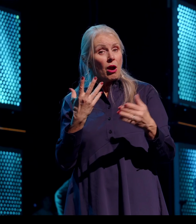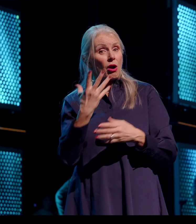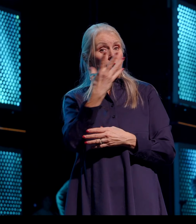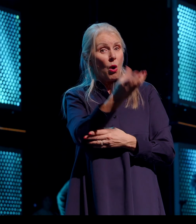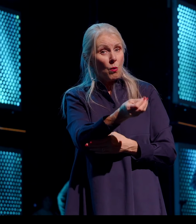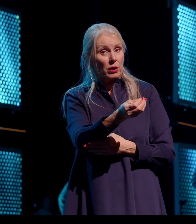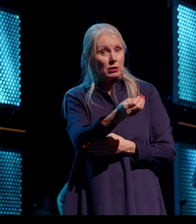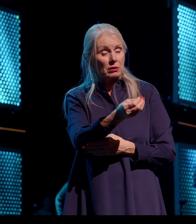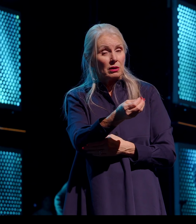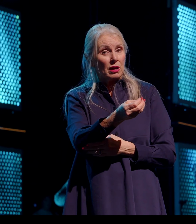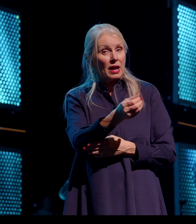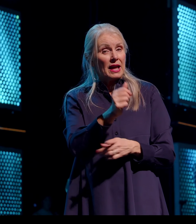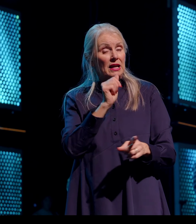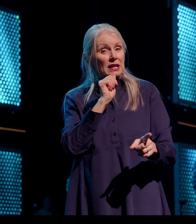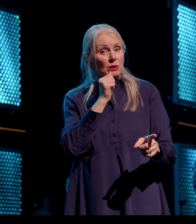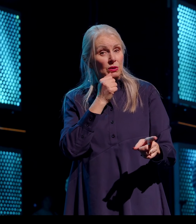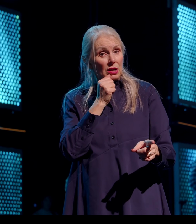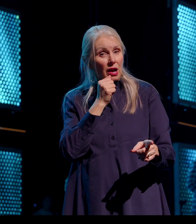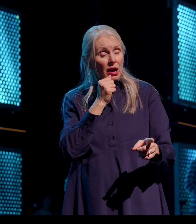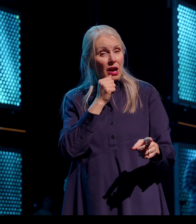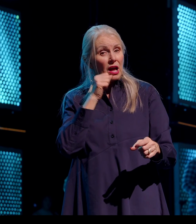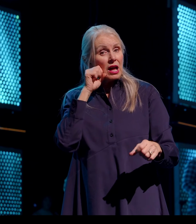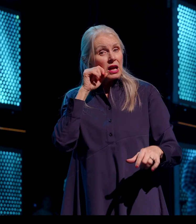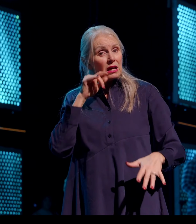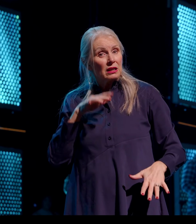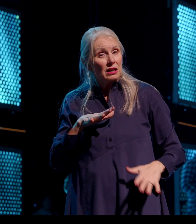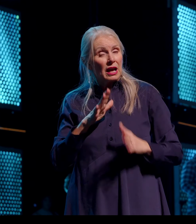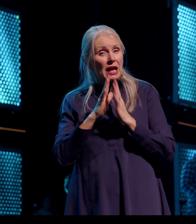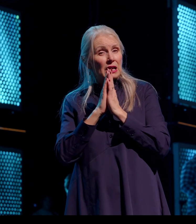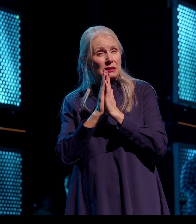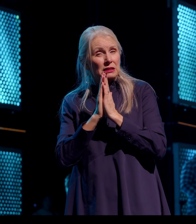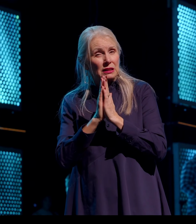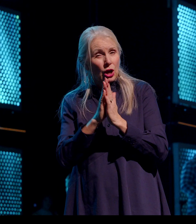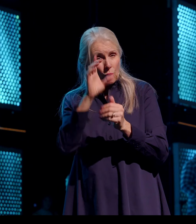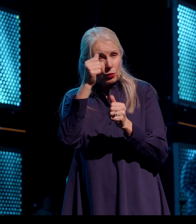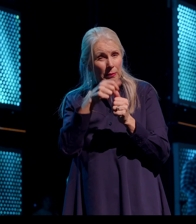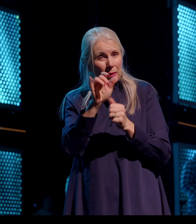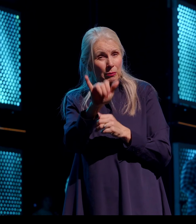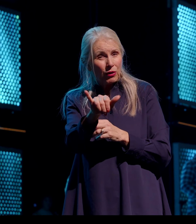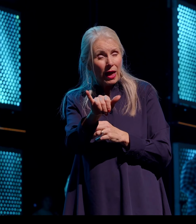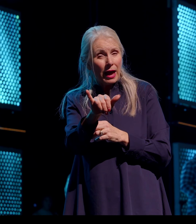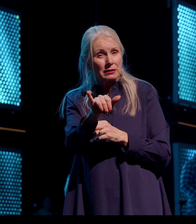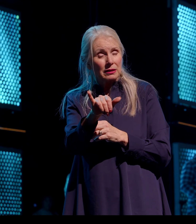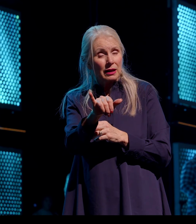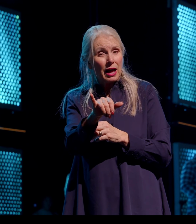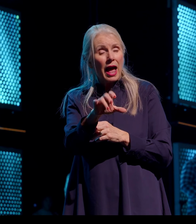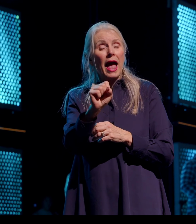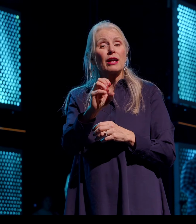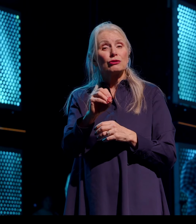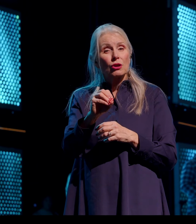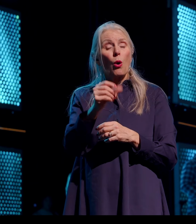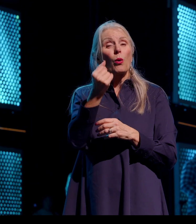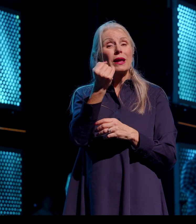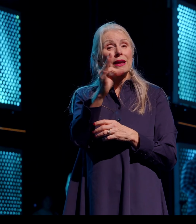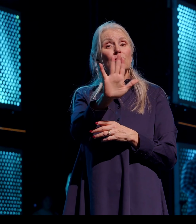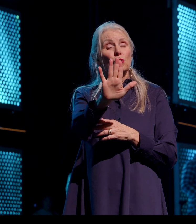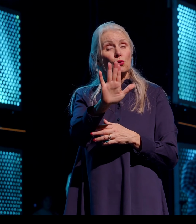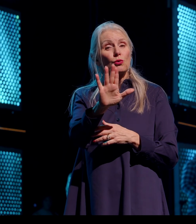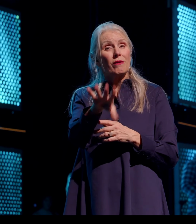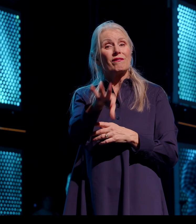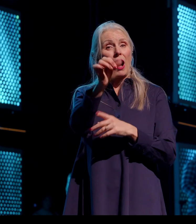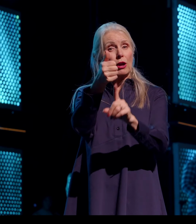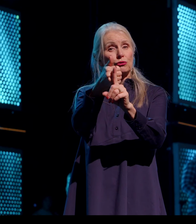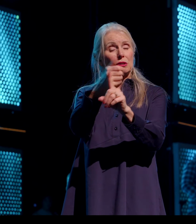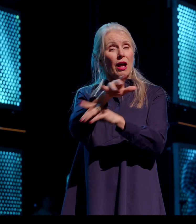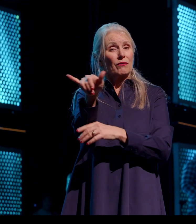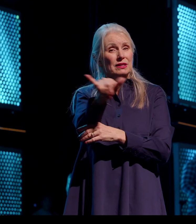Garden of Gethsemane. So even as we take communion in a second, think about those things of like, Lord, I know this is what you want, I just haven't obeyed yet.